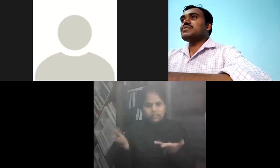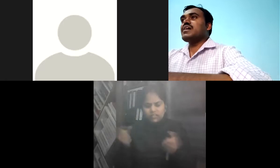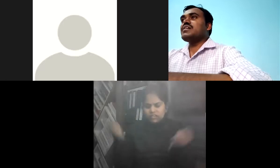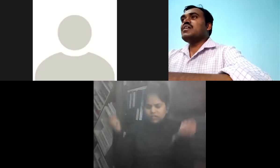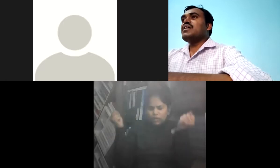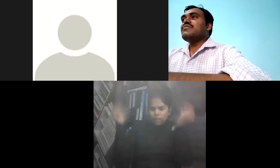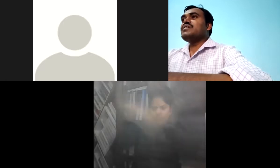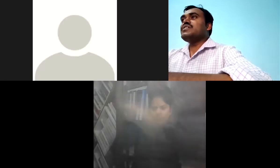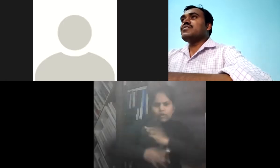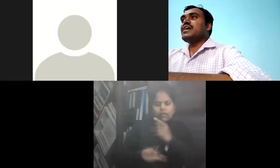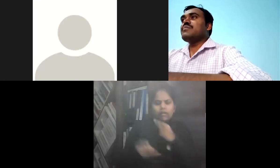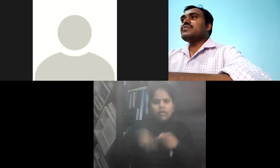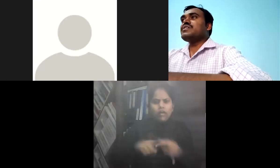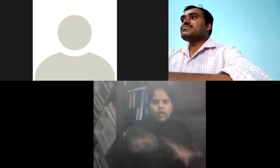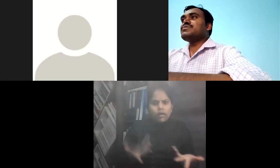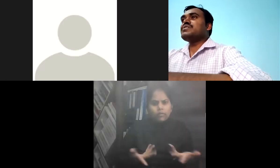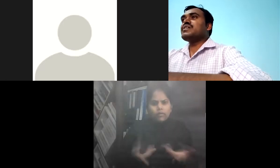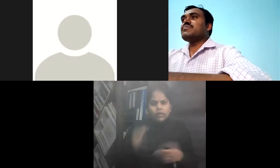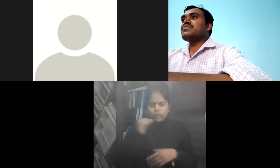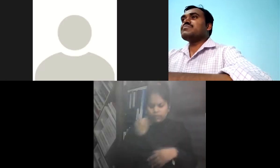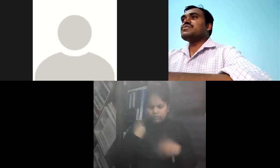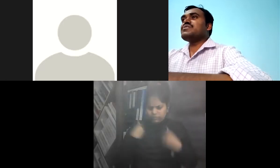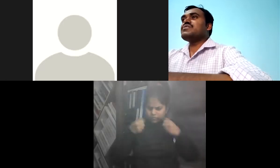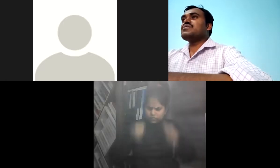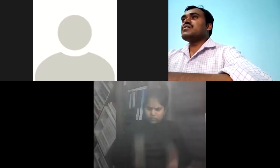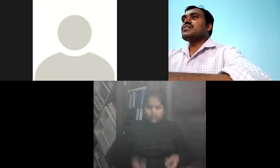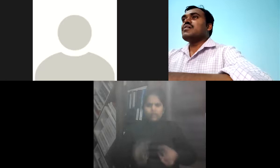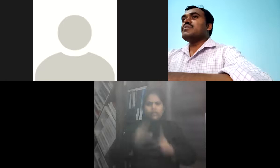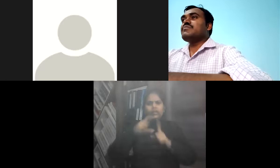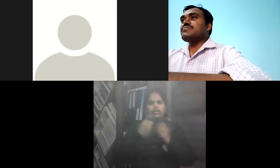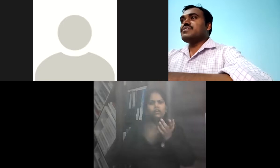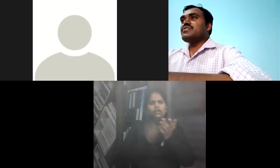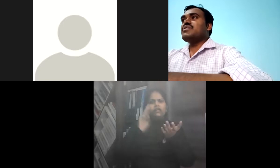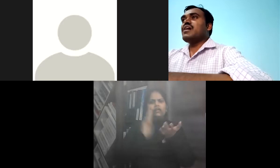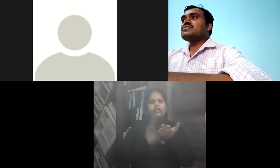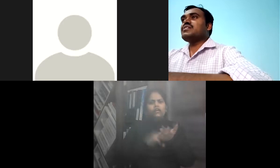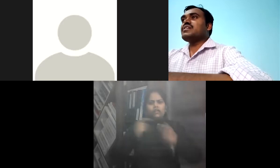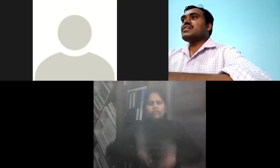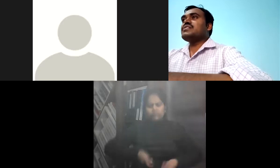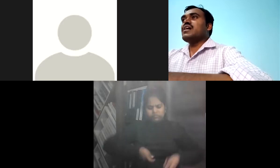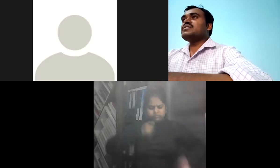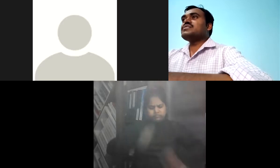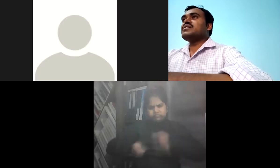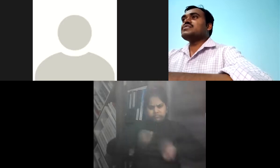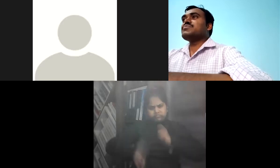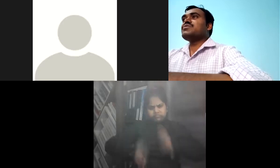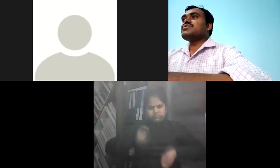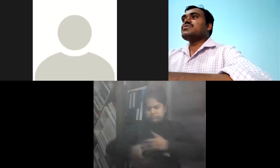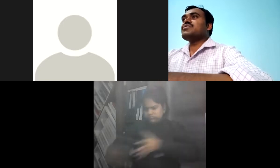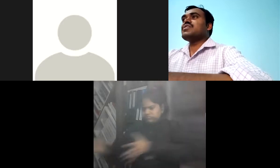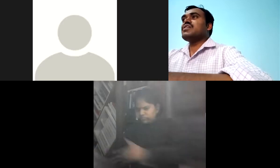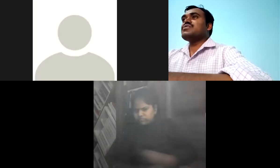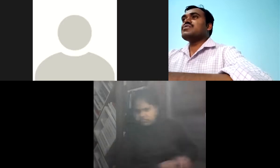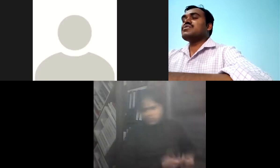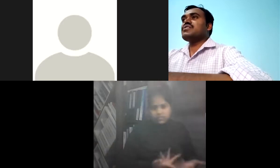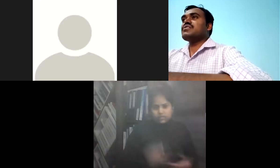as a miracle. When it did not happen, he removes the drum from Jesus. I mean, from Jesus. Oscar declares, Oscar is more Jesus